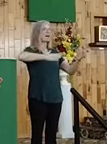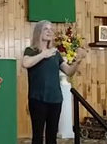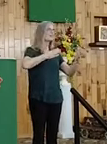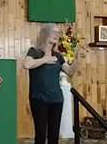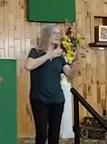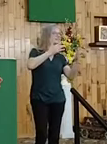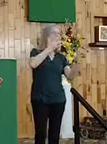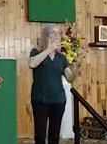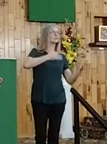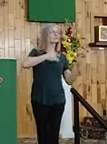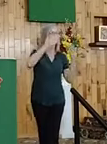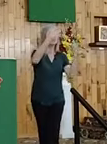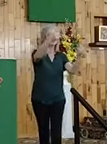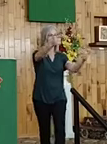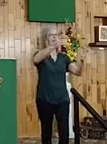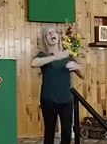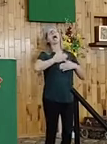the